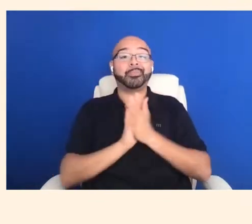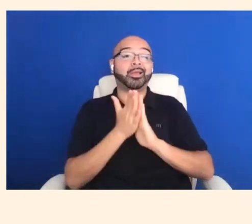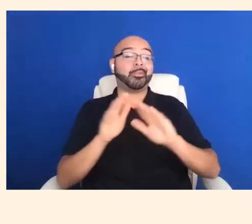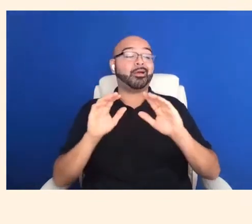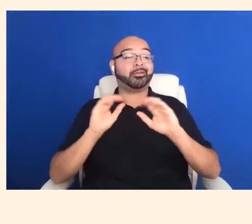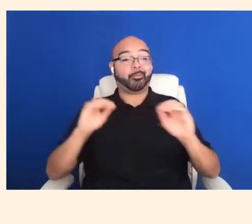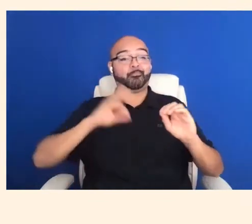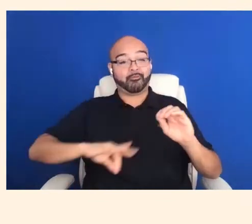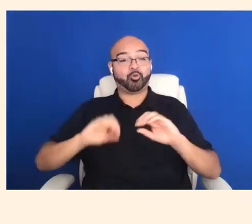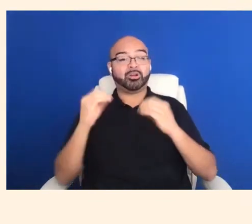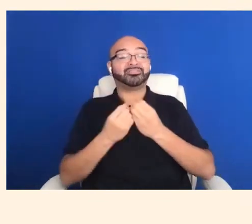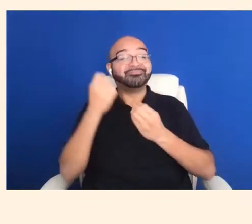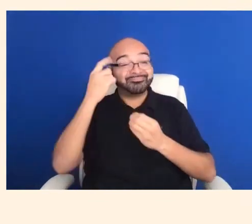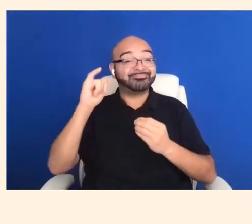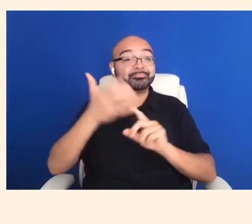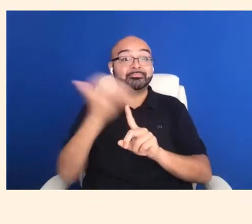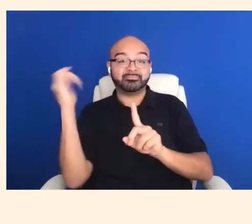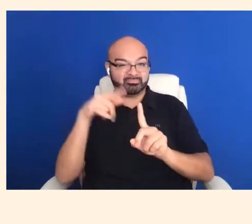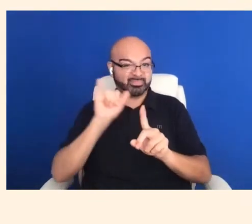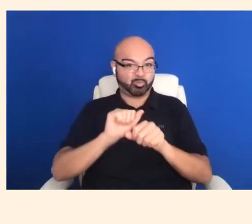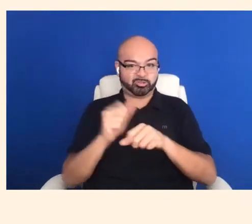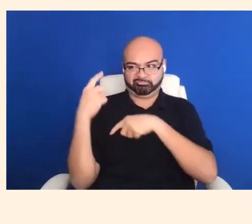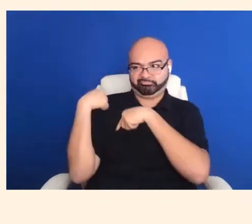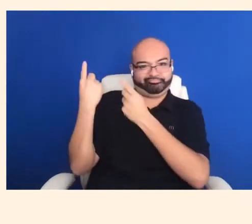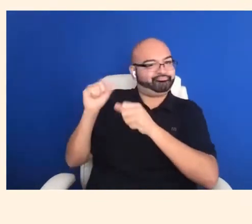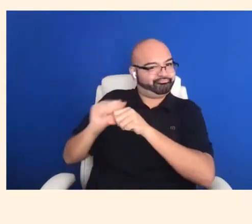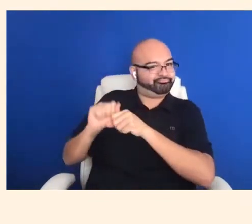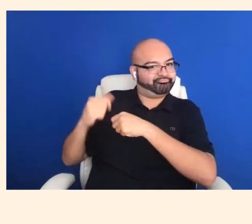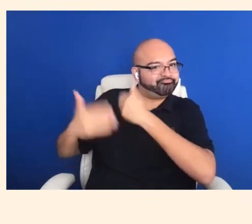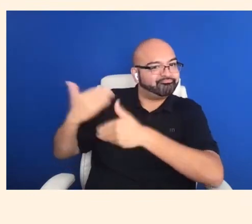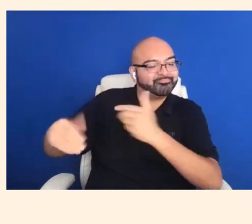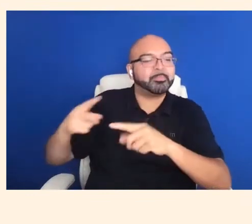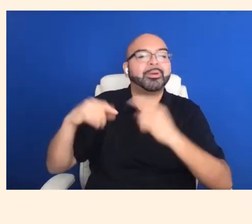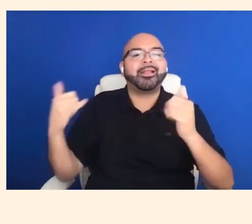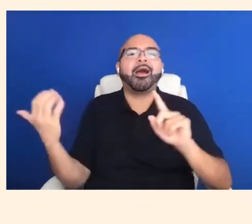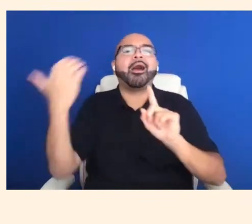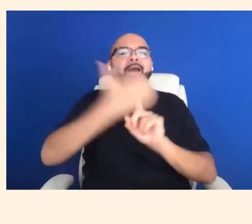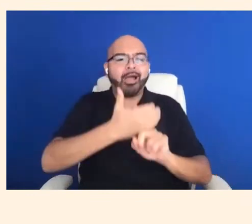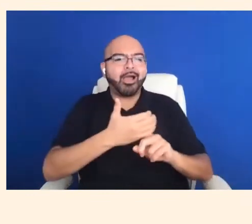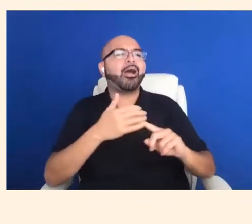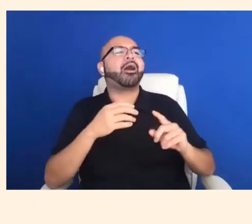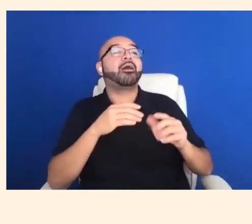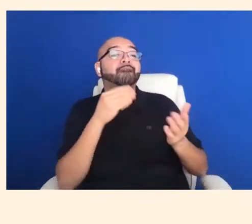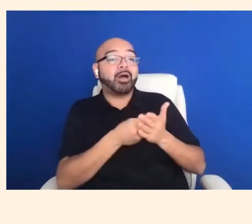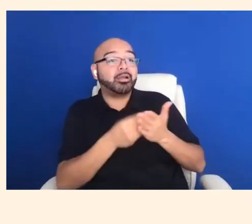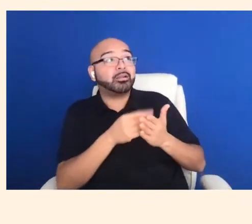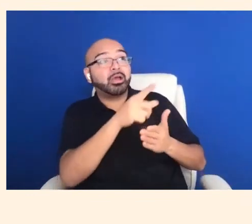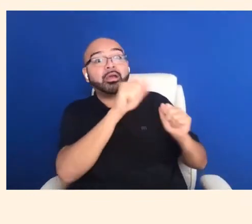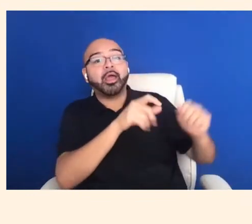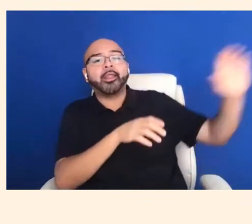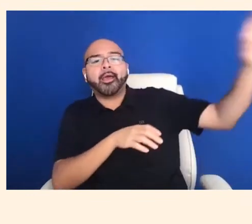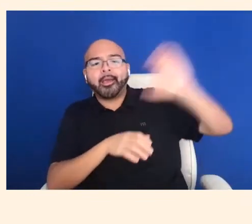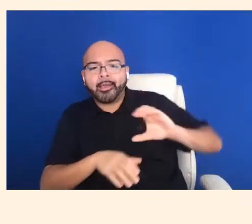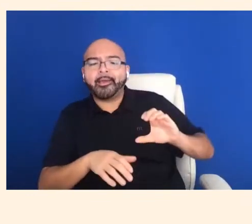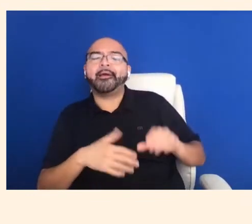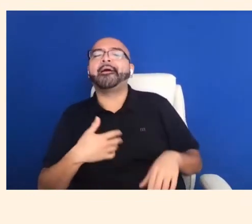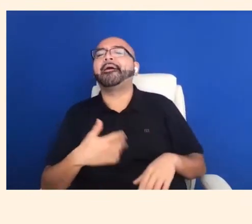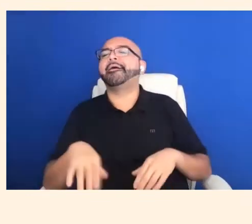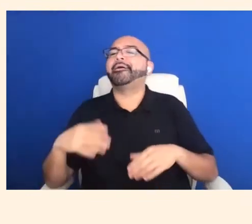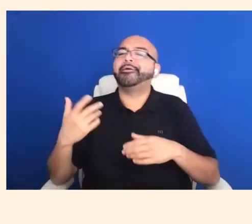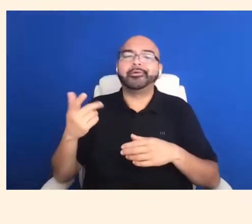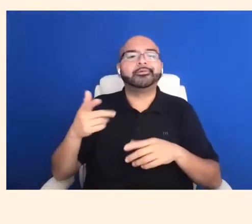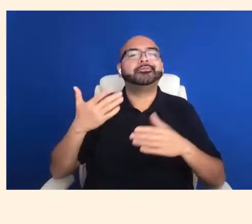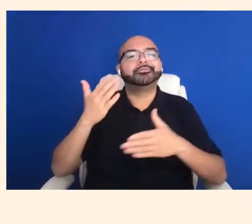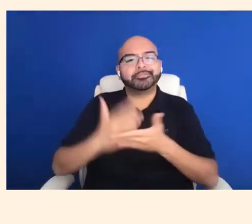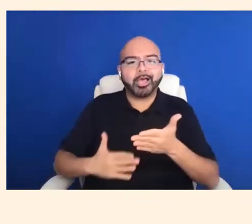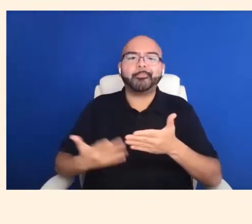Yes, this gives you access to funding and maybe some weight as you're being able to, negotiate for advocacy and policy, but